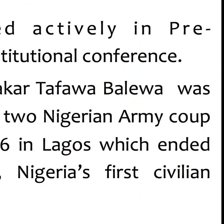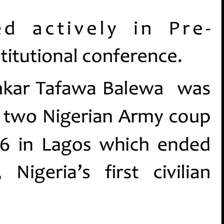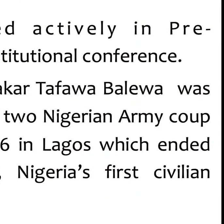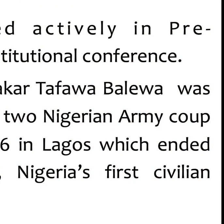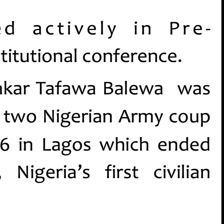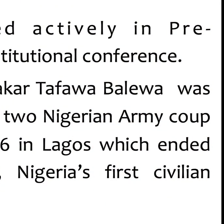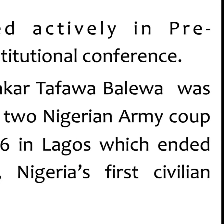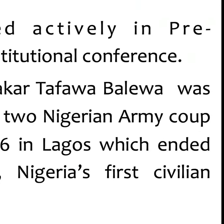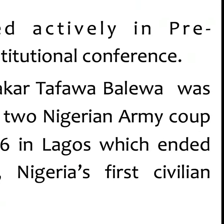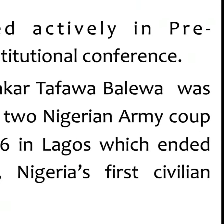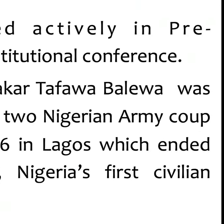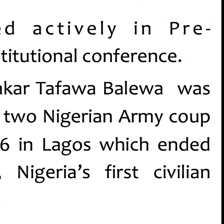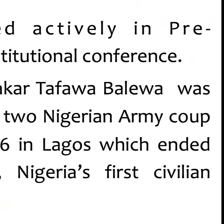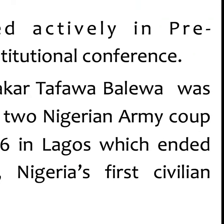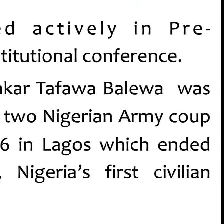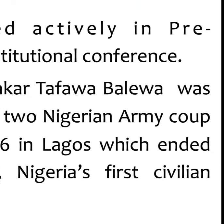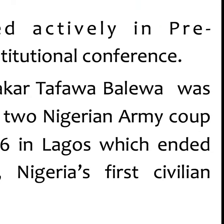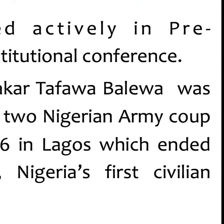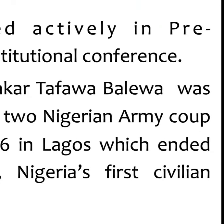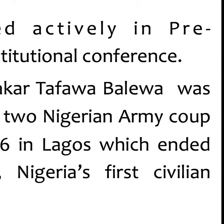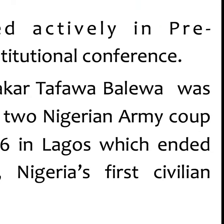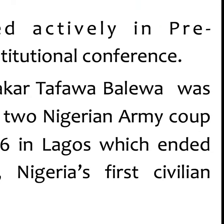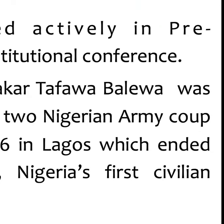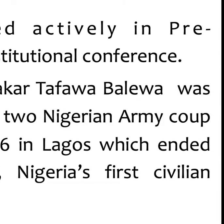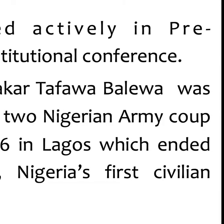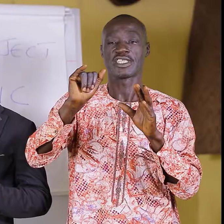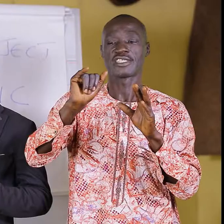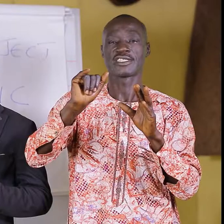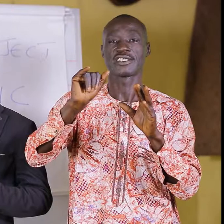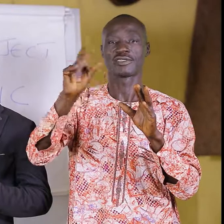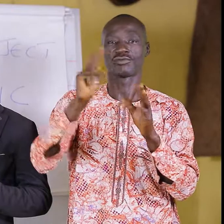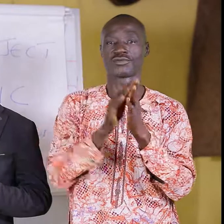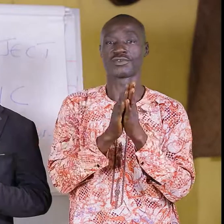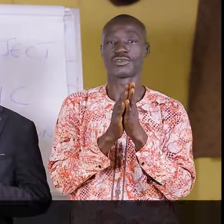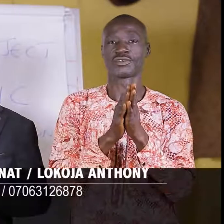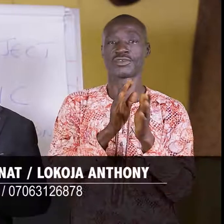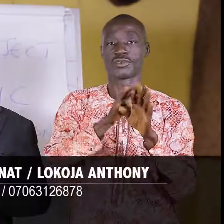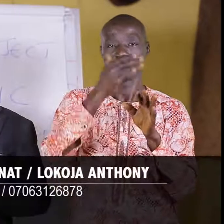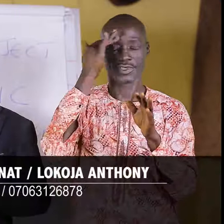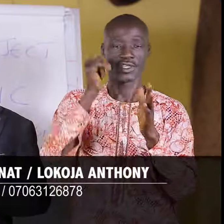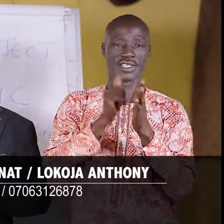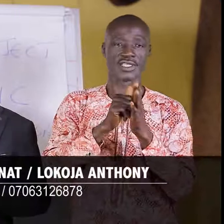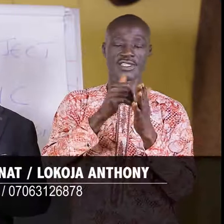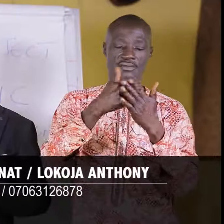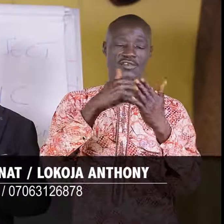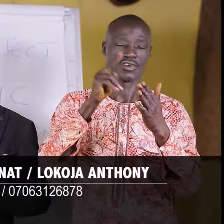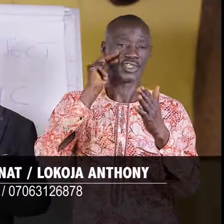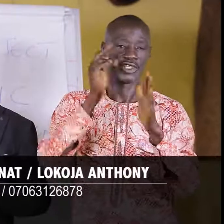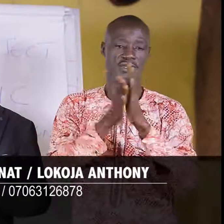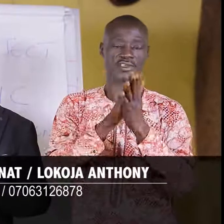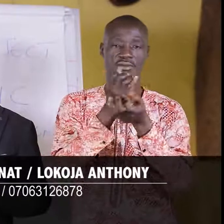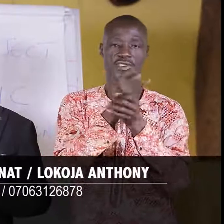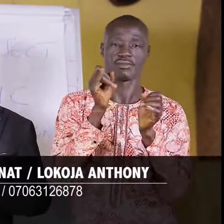He participated actively in pre-independence constitutional conferences too. Don't forget that before Nigeria became an